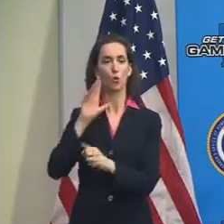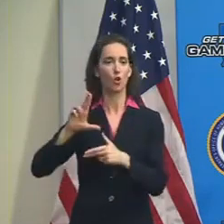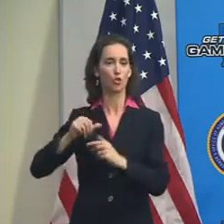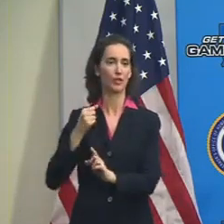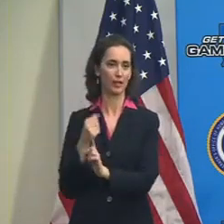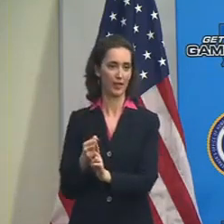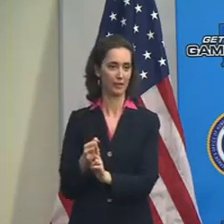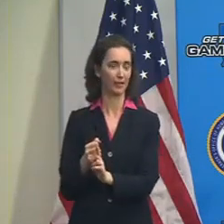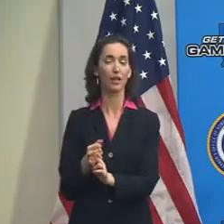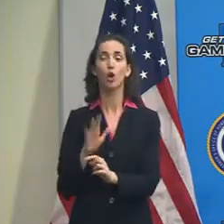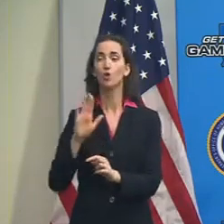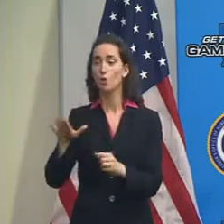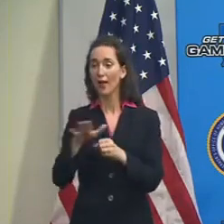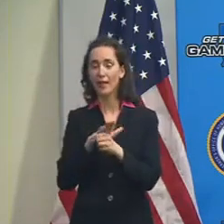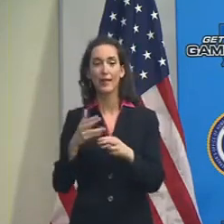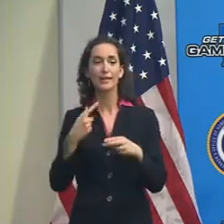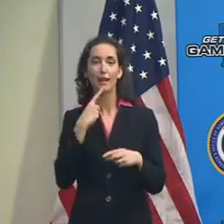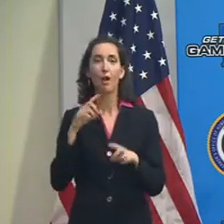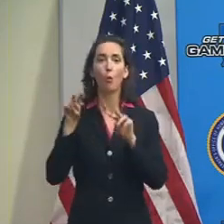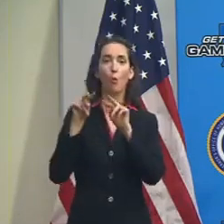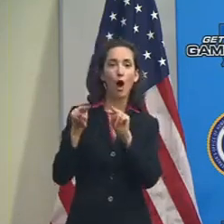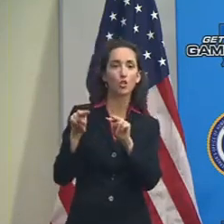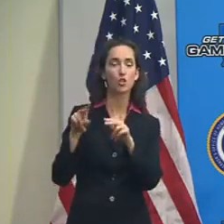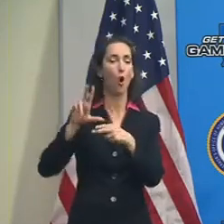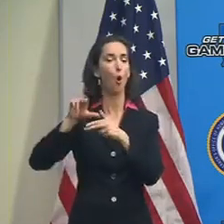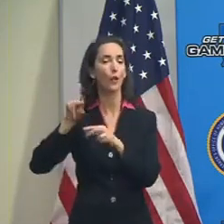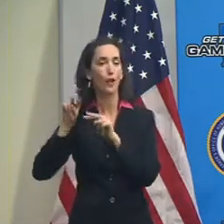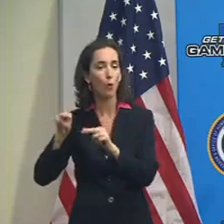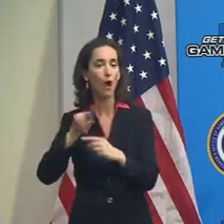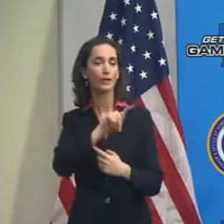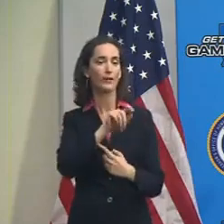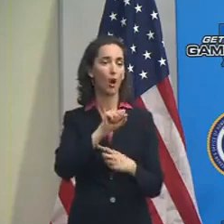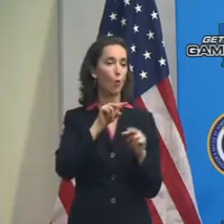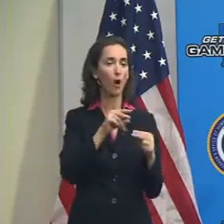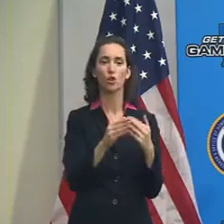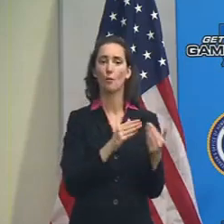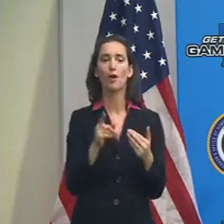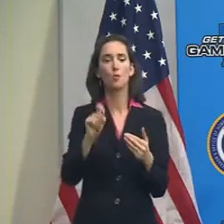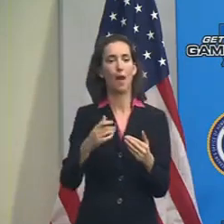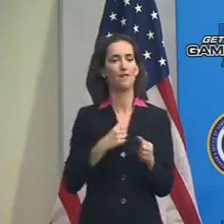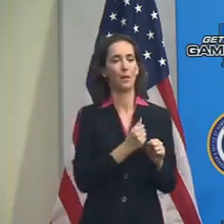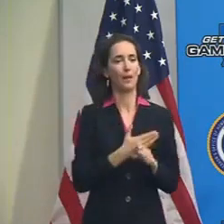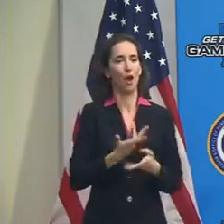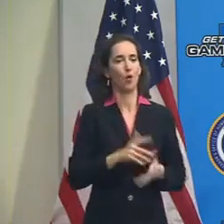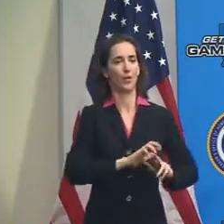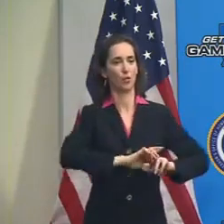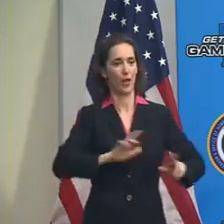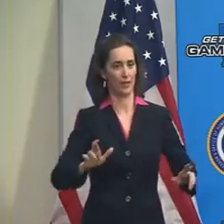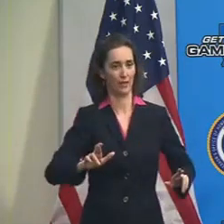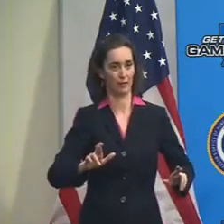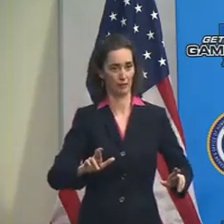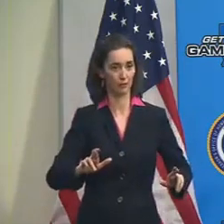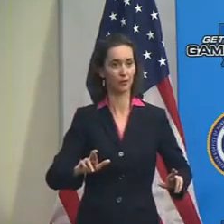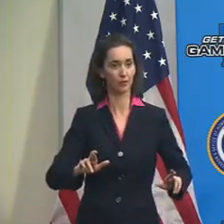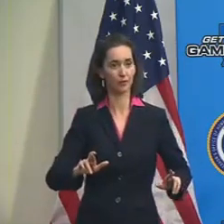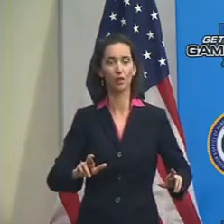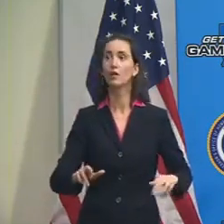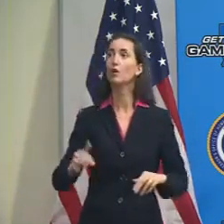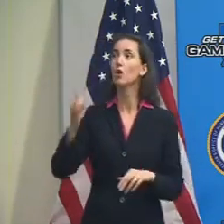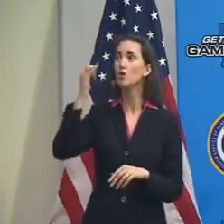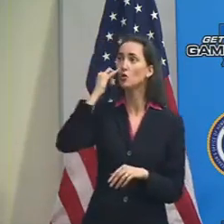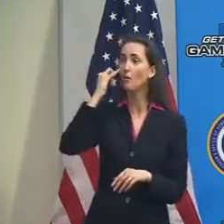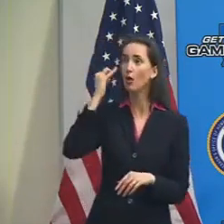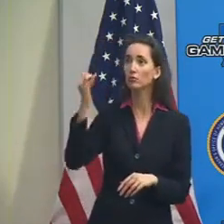under a watch, any type of watch, whether it be the hurricane watch or a tropical storm, you need to have that plan in place of what you would do in the situation if you